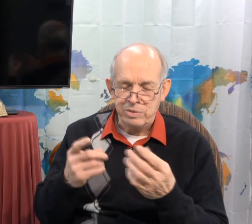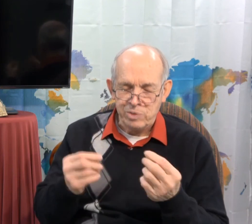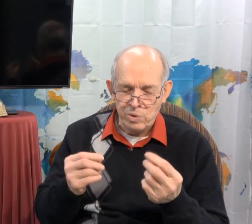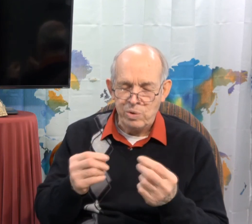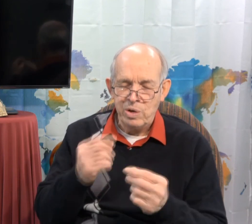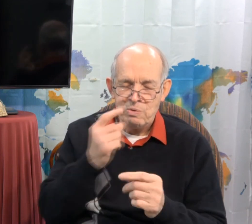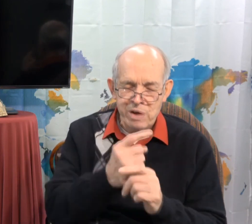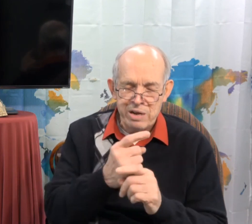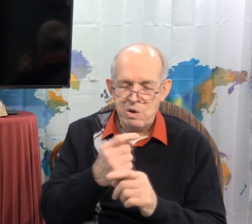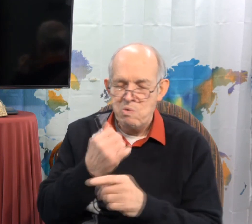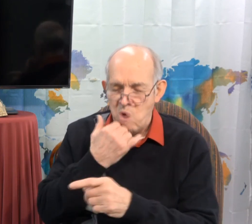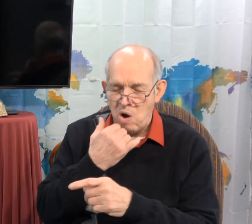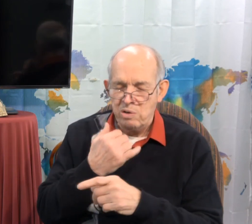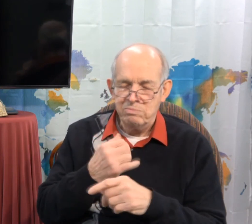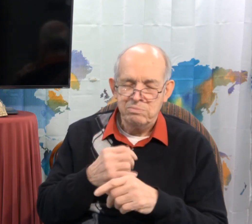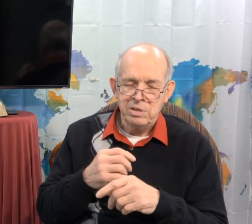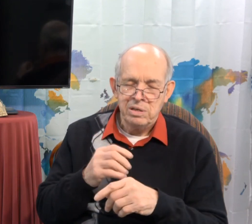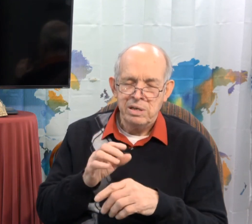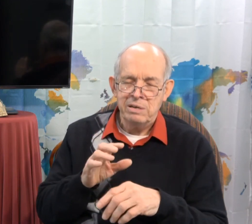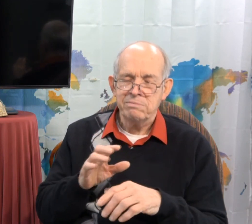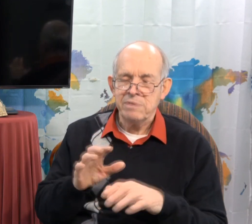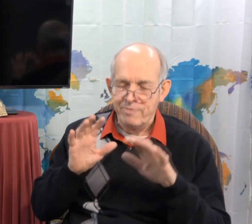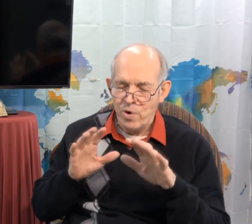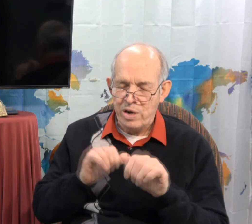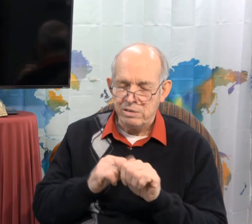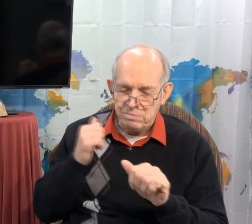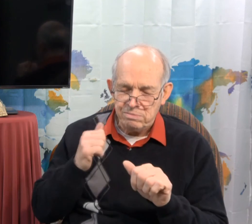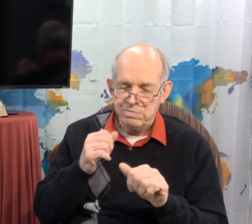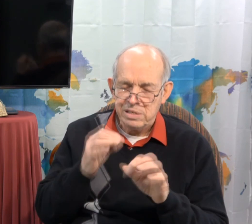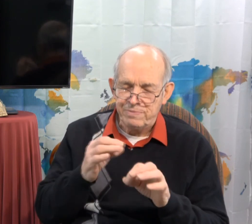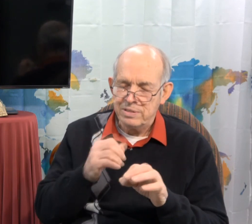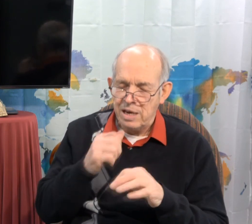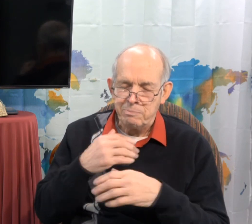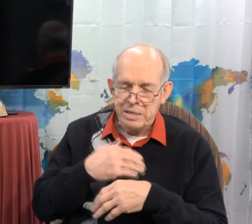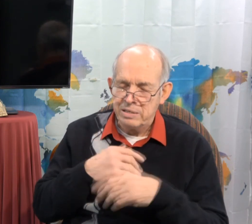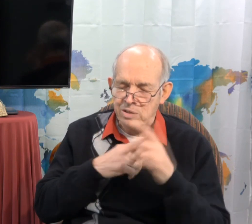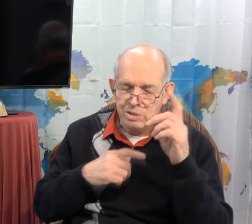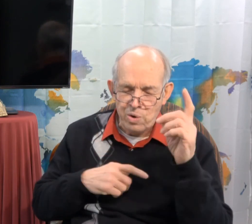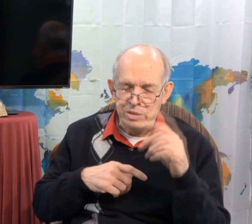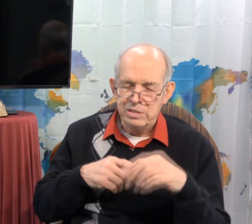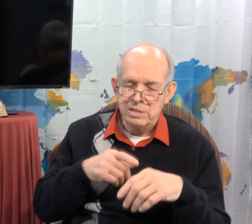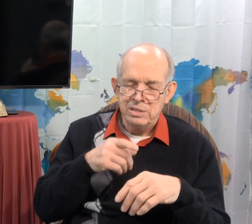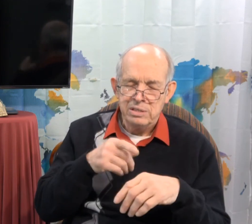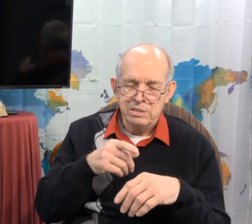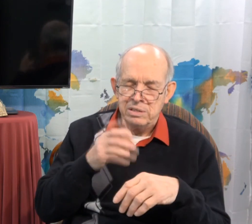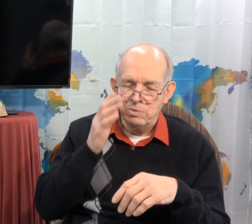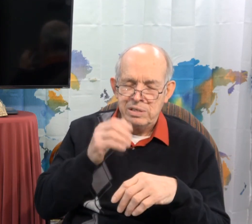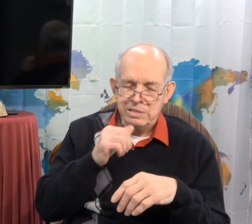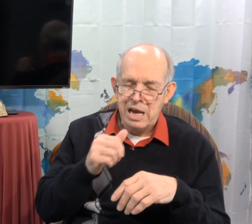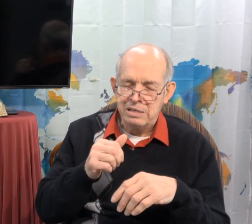do right wrong. Before, if it not be the Lord, we will not